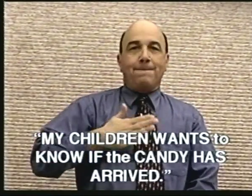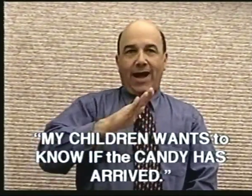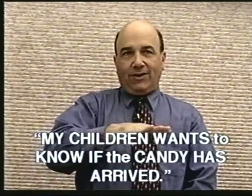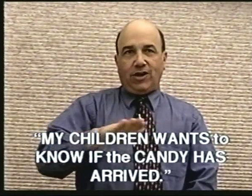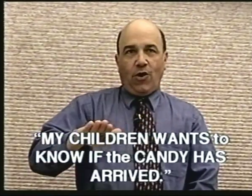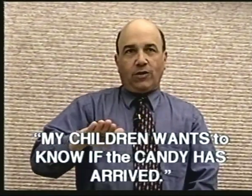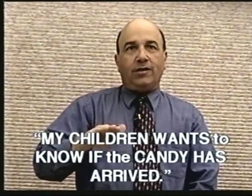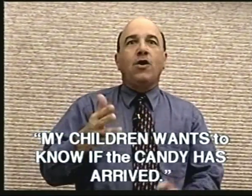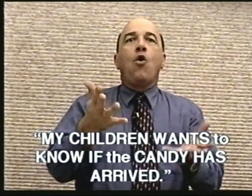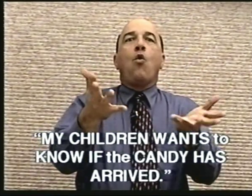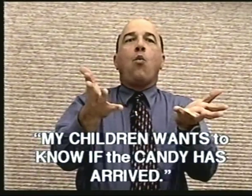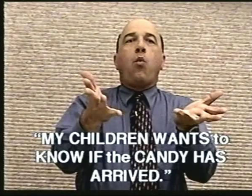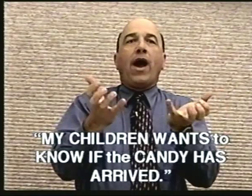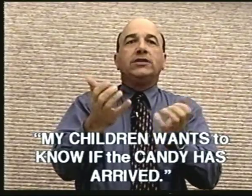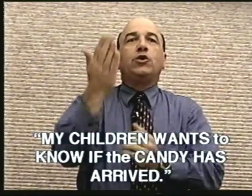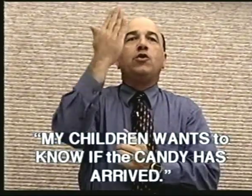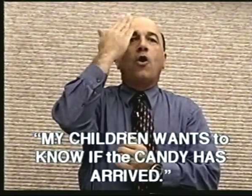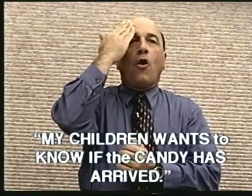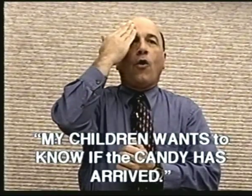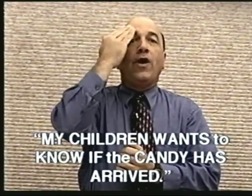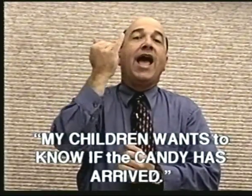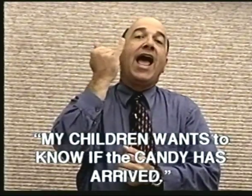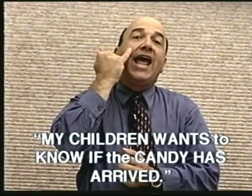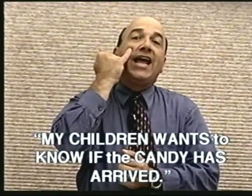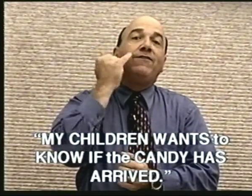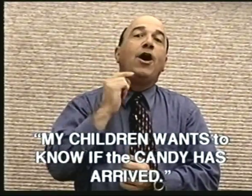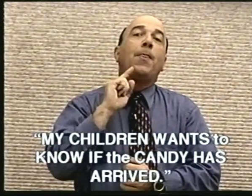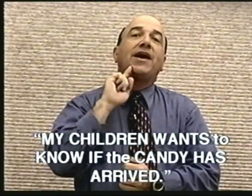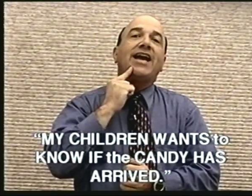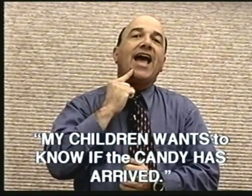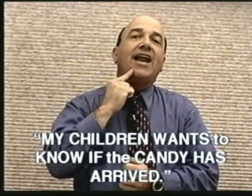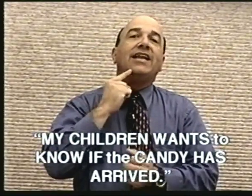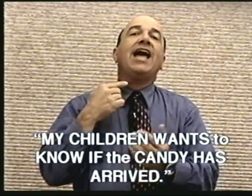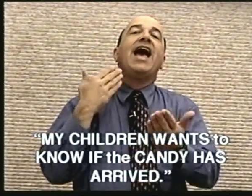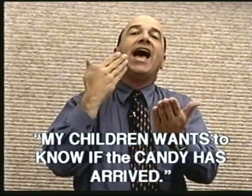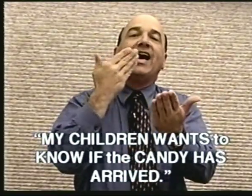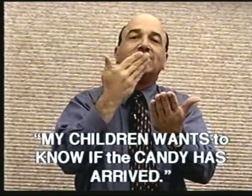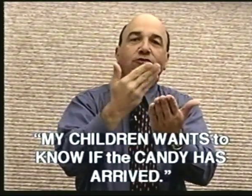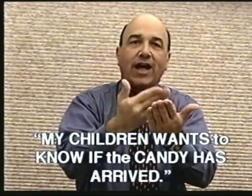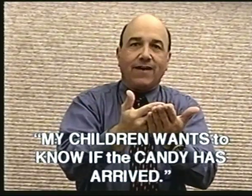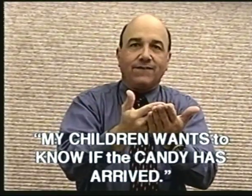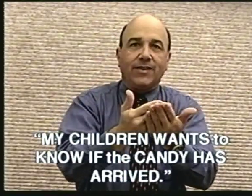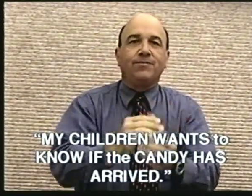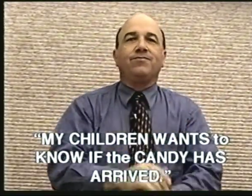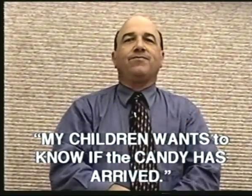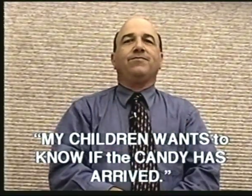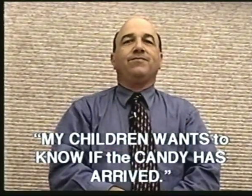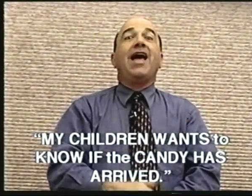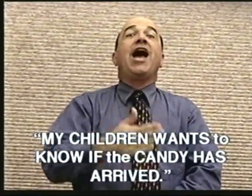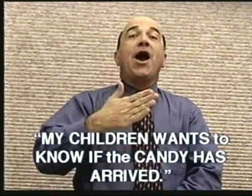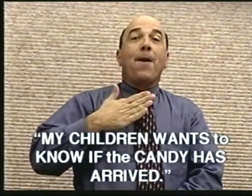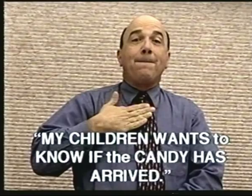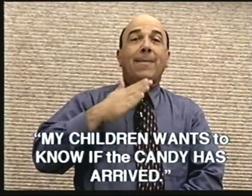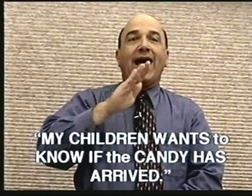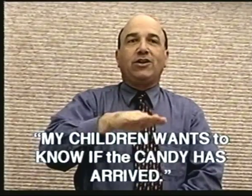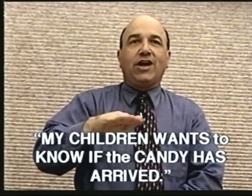My children want to know if the candy has arrived. My